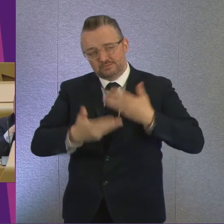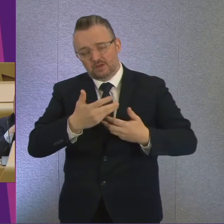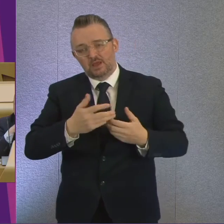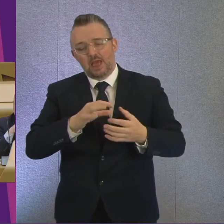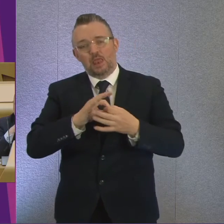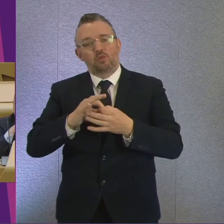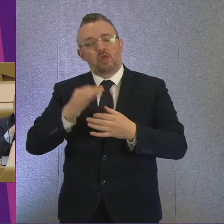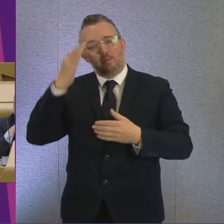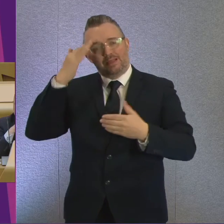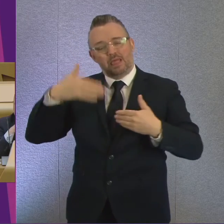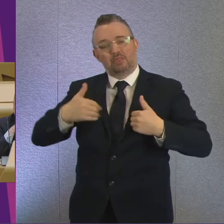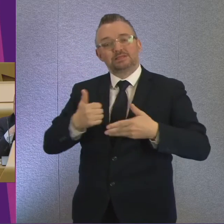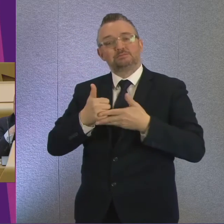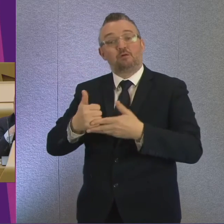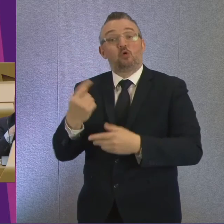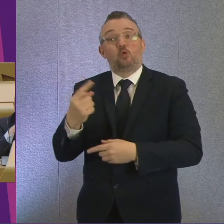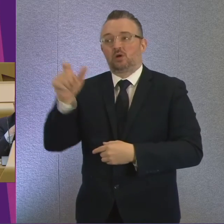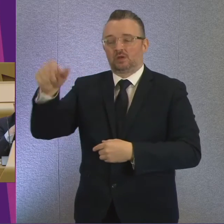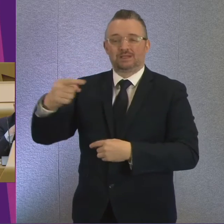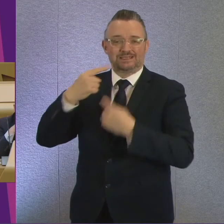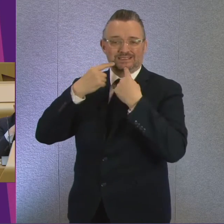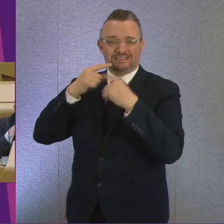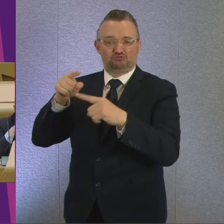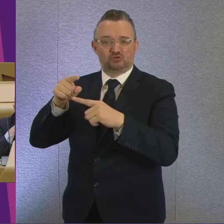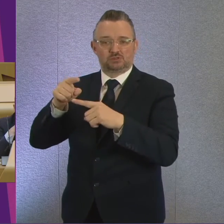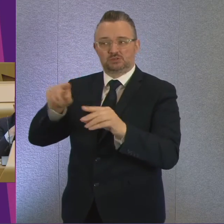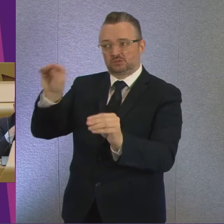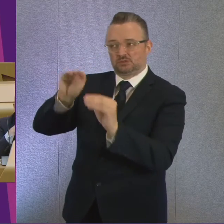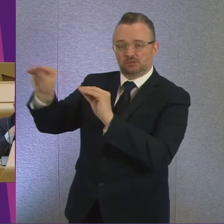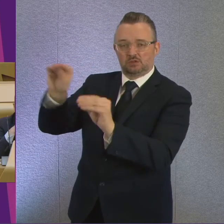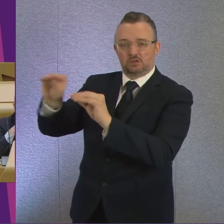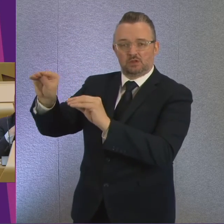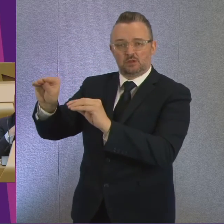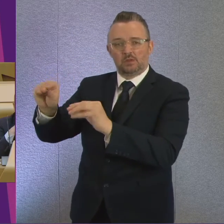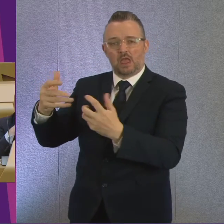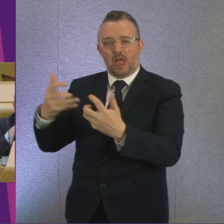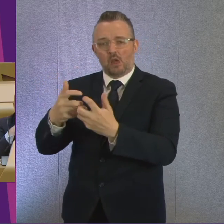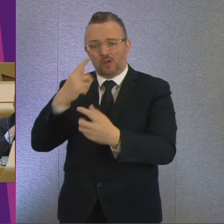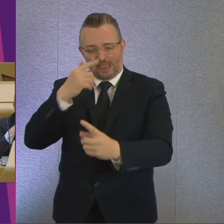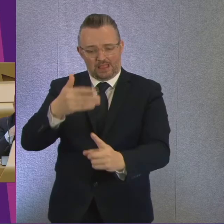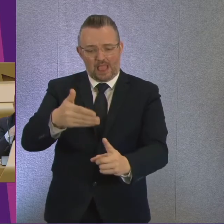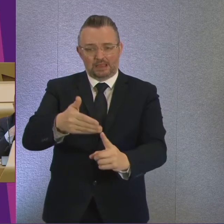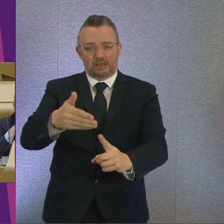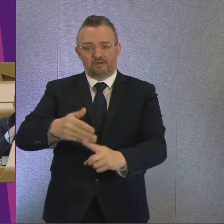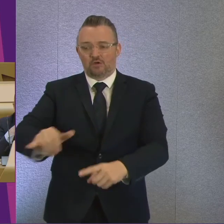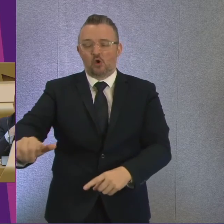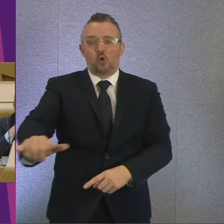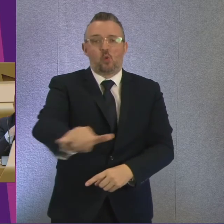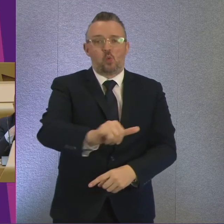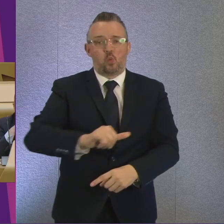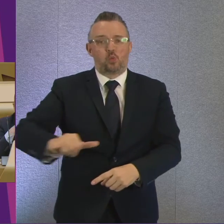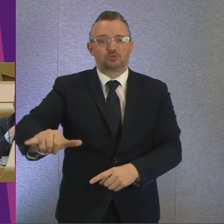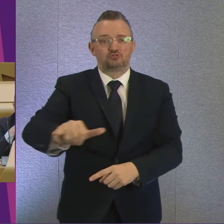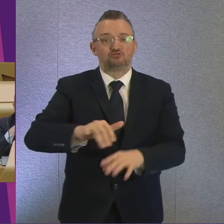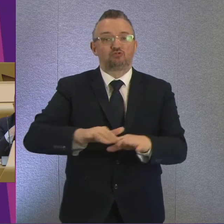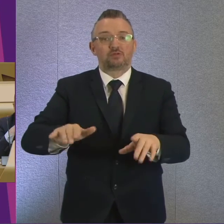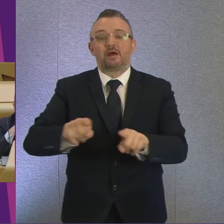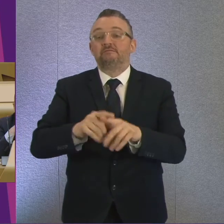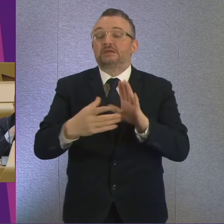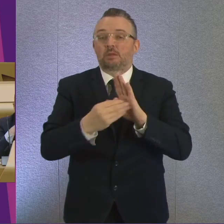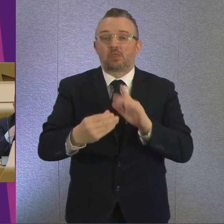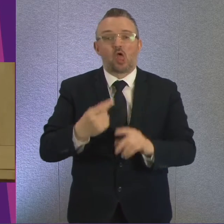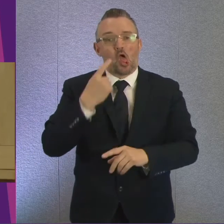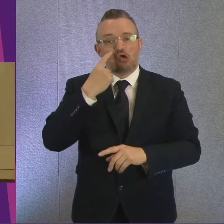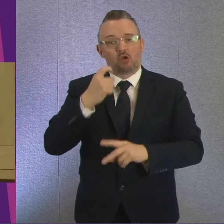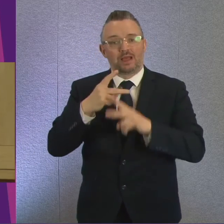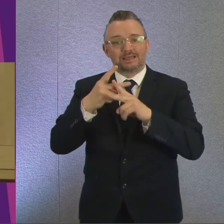during this time? And what work is being undertaken to identify the most vulnerable children in our country at this moment, such as young carers? Minister